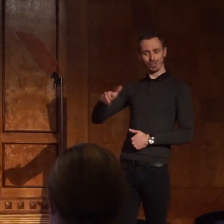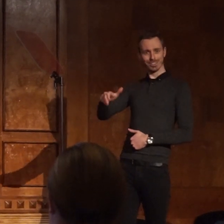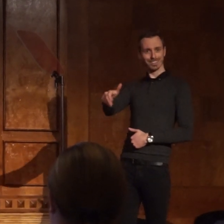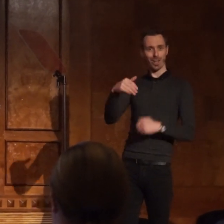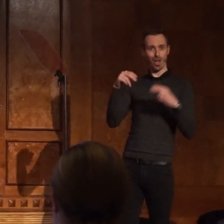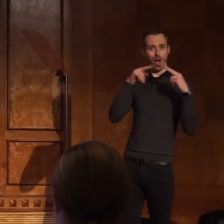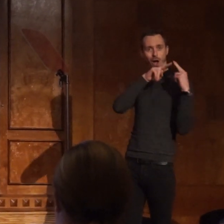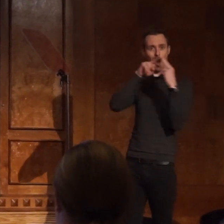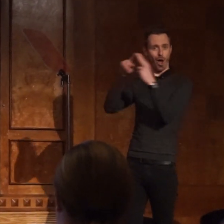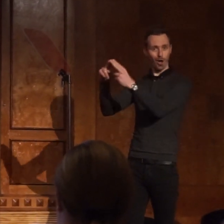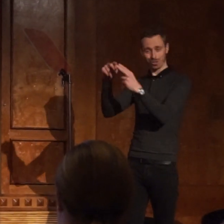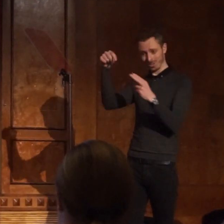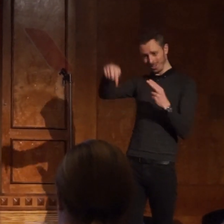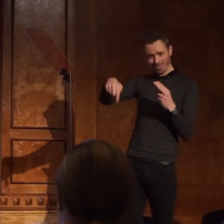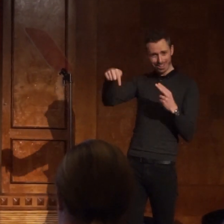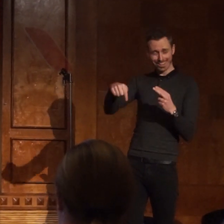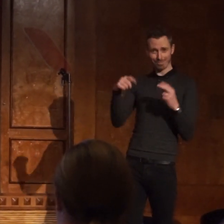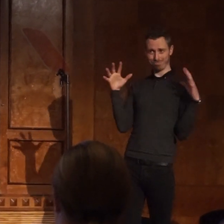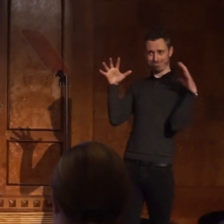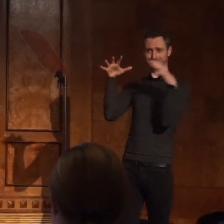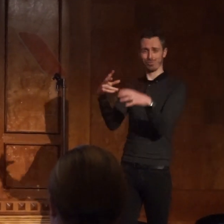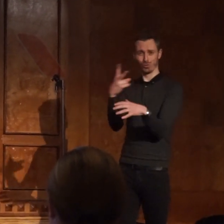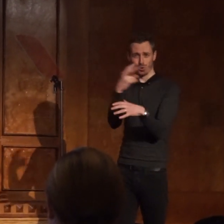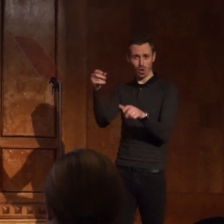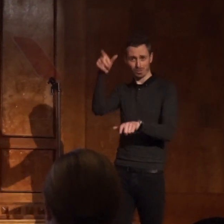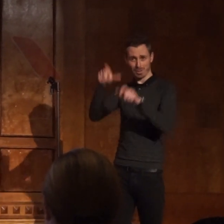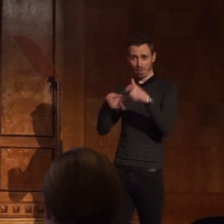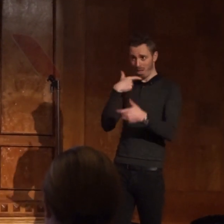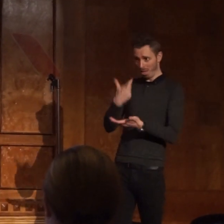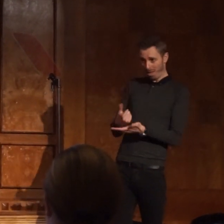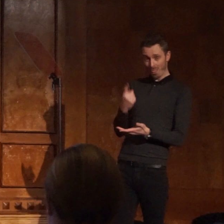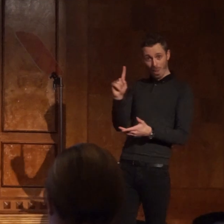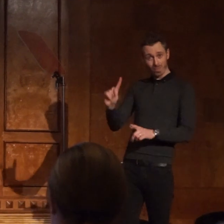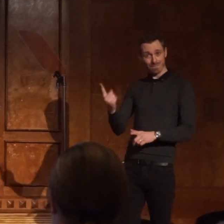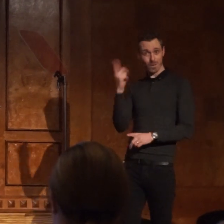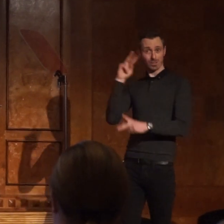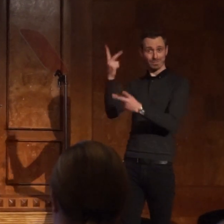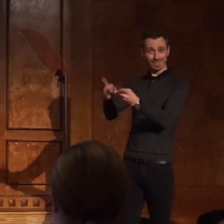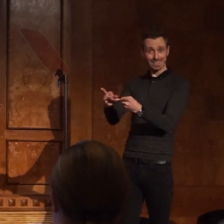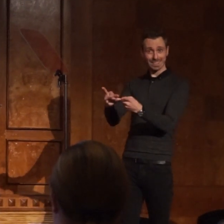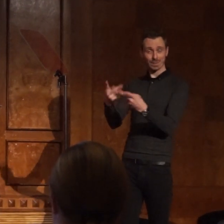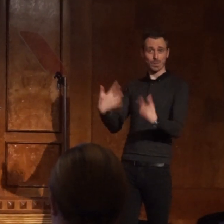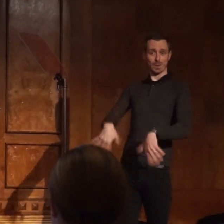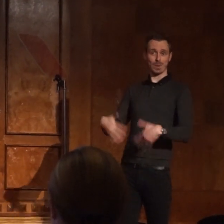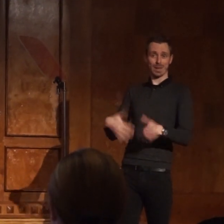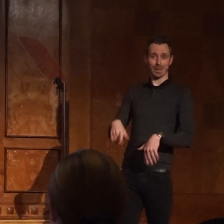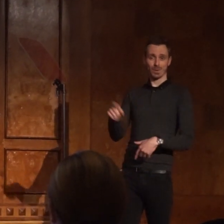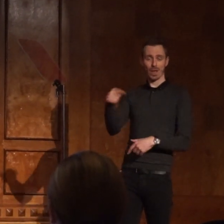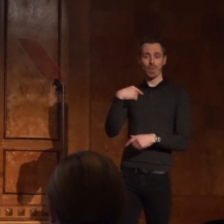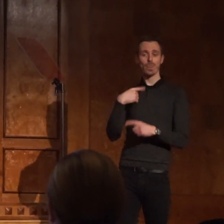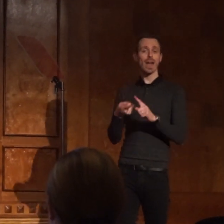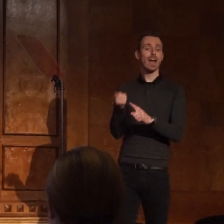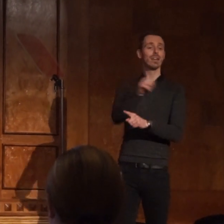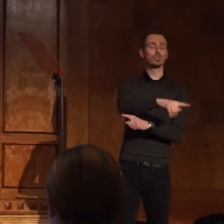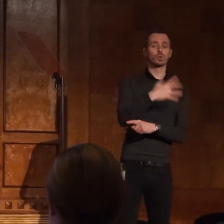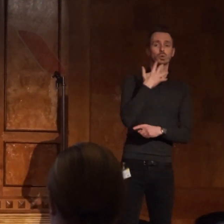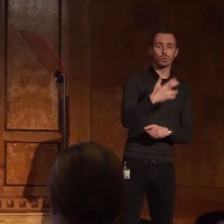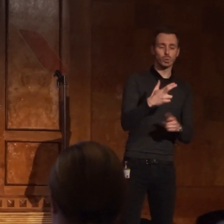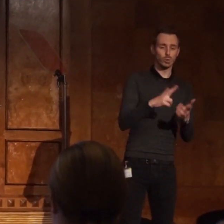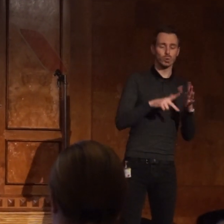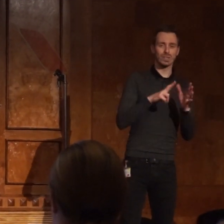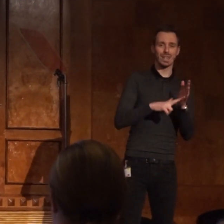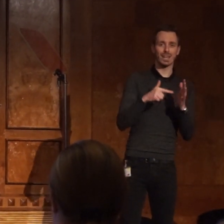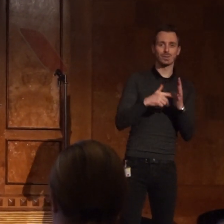semi-detached house in one row. What an incredible start. And that was before even a candidate had been selected. And down the road in Crewe and Nantwich, there were even